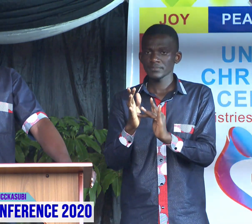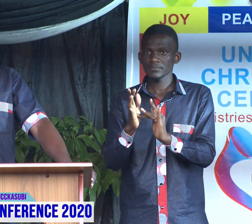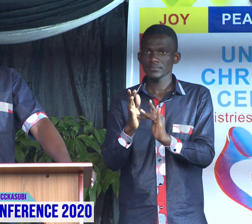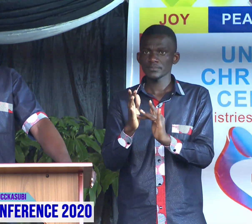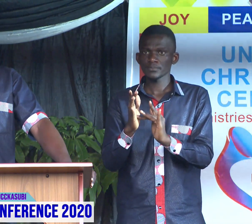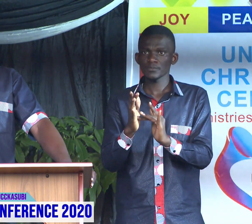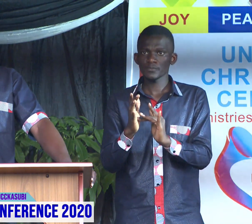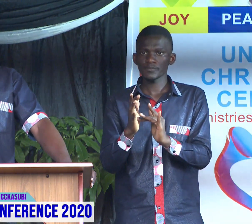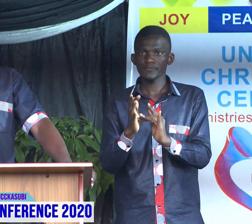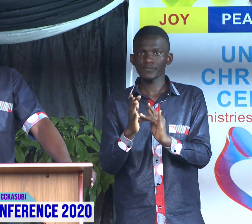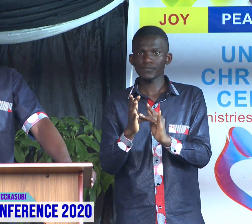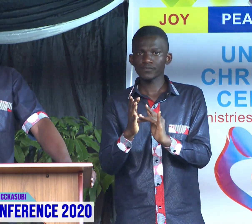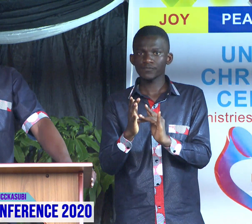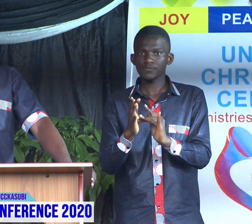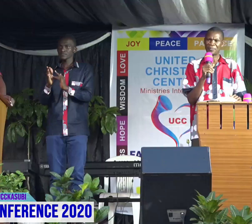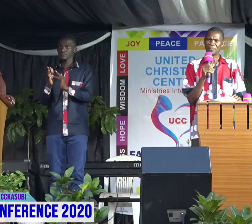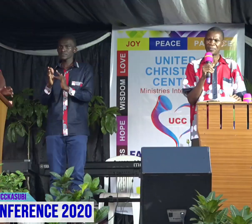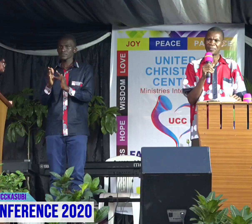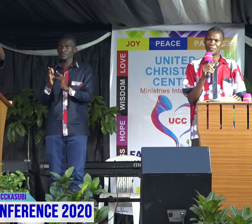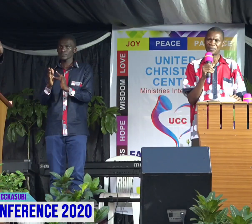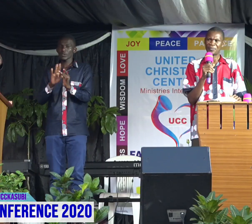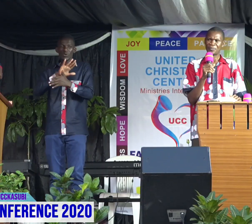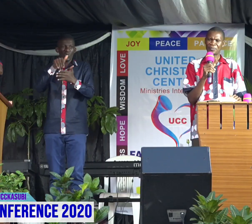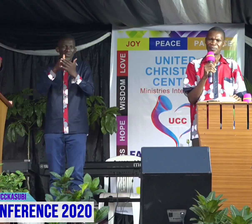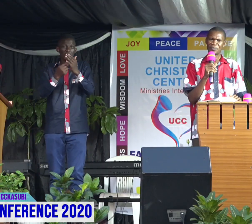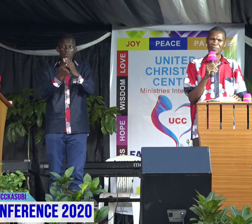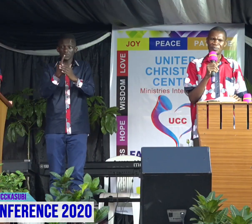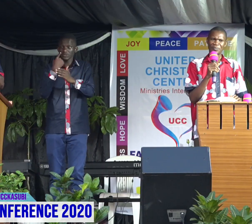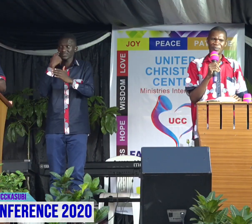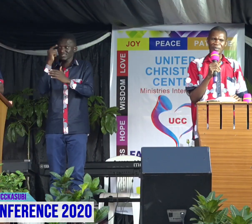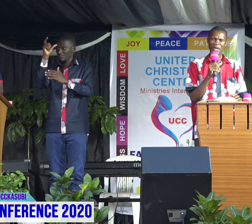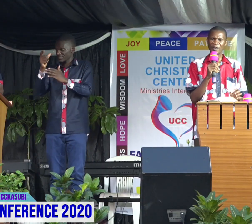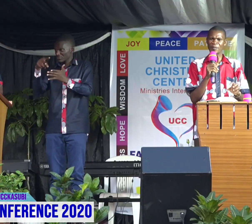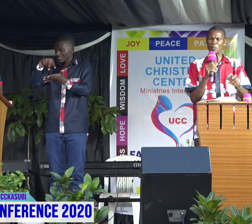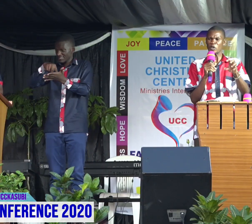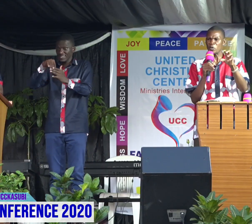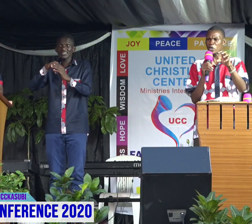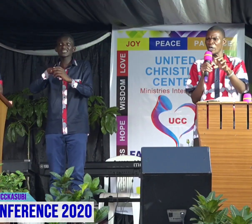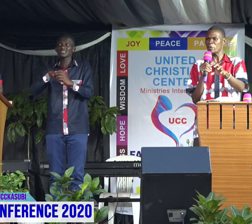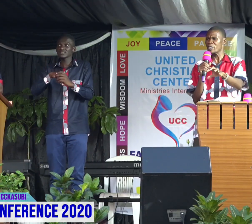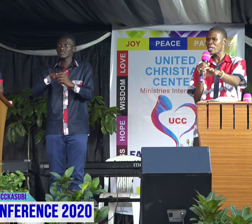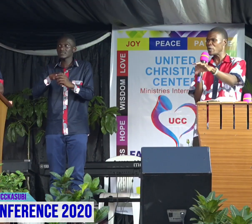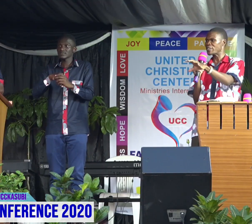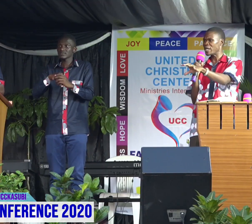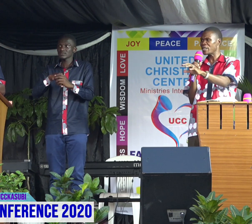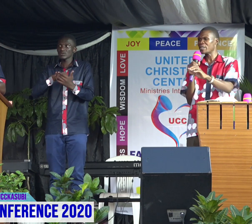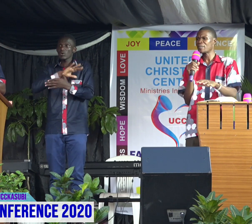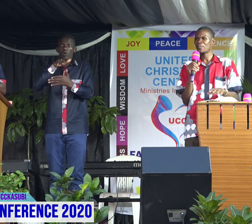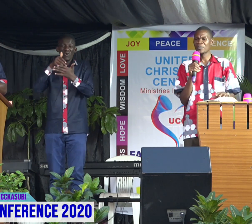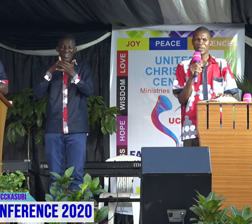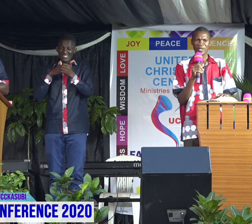Buli mukisa gwalaba omuntu gwayimiridde mu. Every opportunity where you see